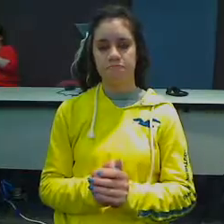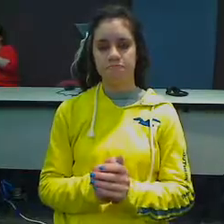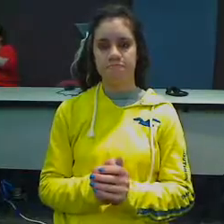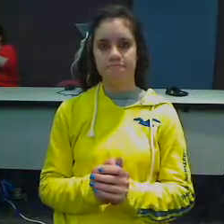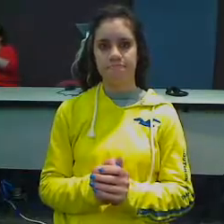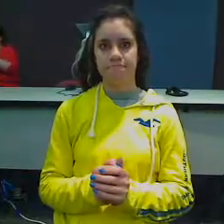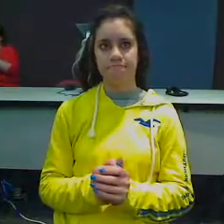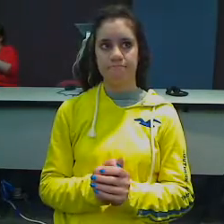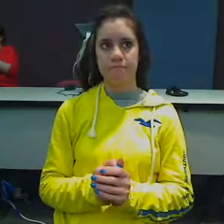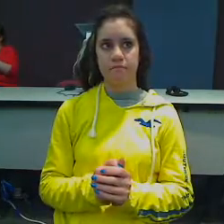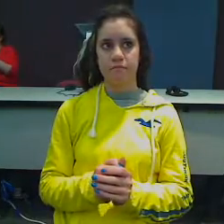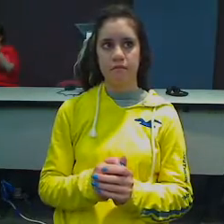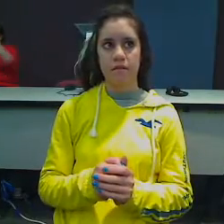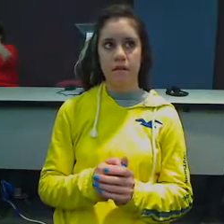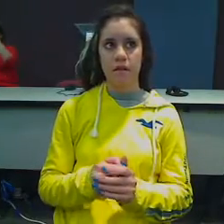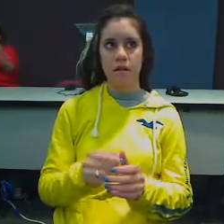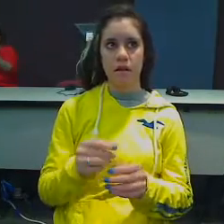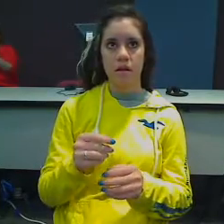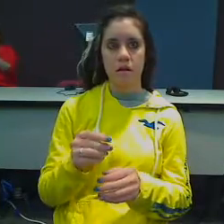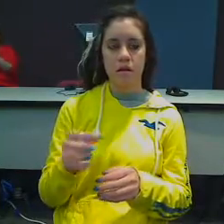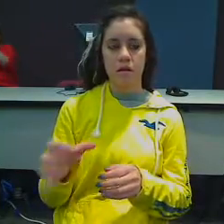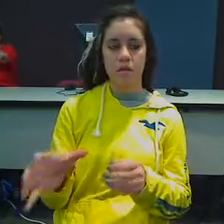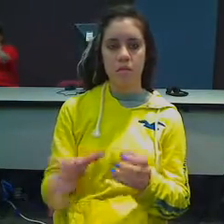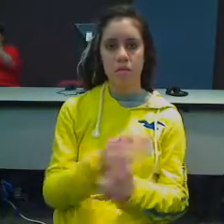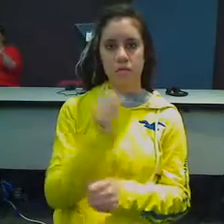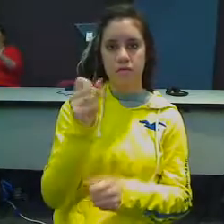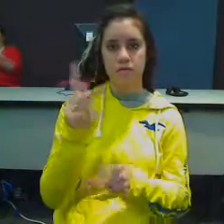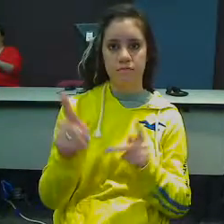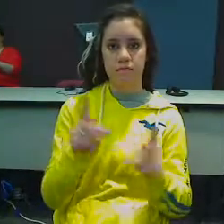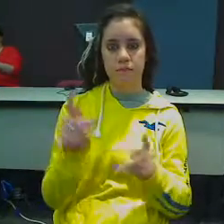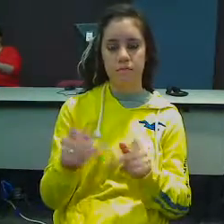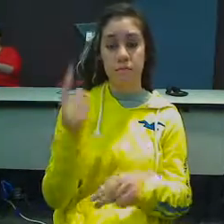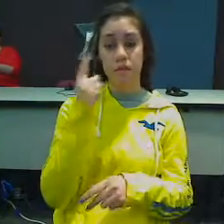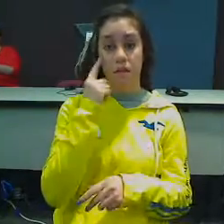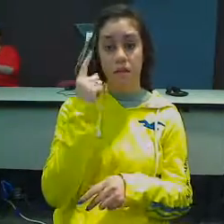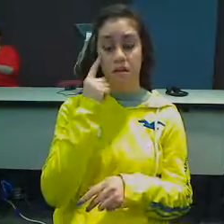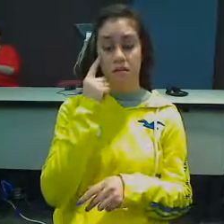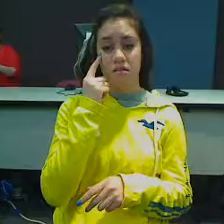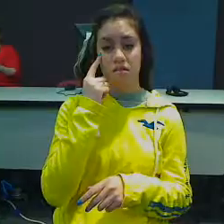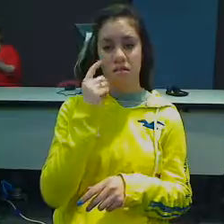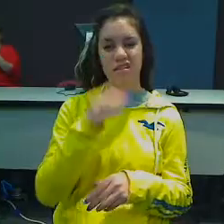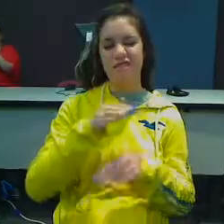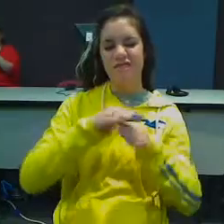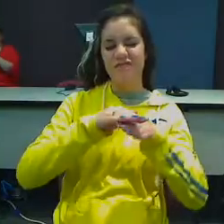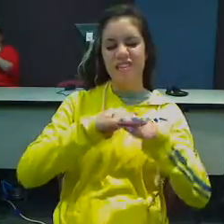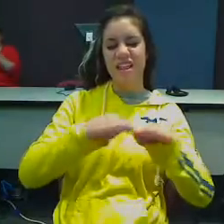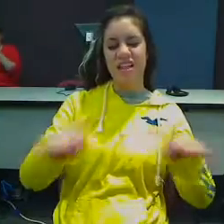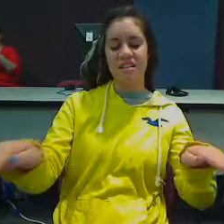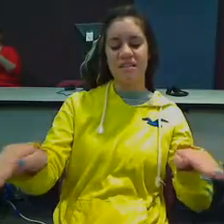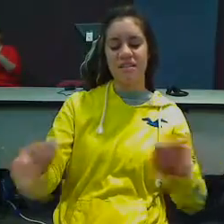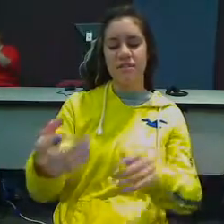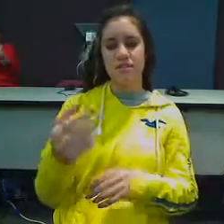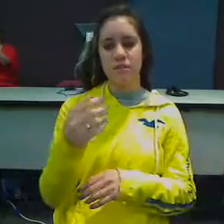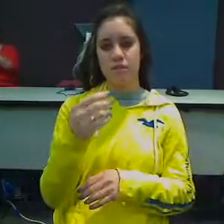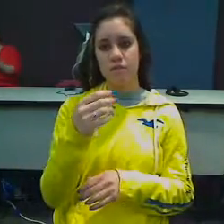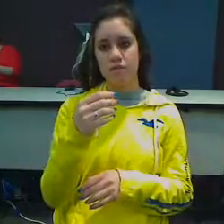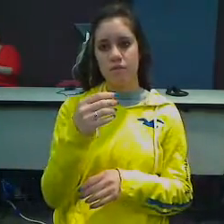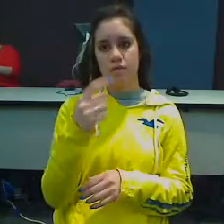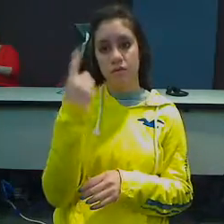we are translating something that is curved onto a flat surface, which provides some distortions, but that's another